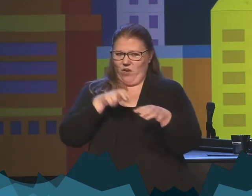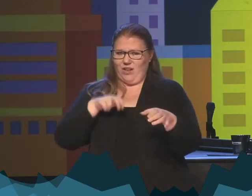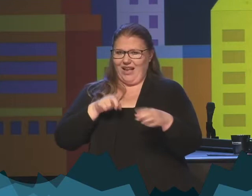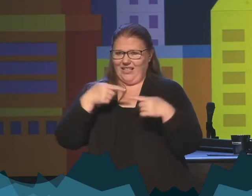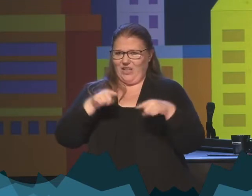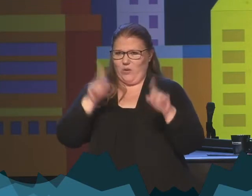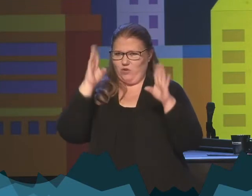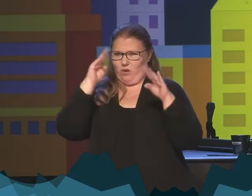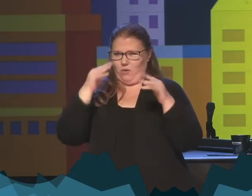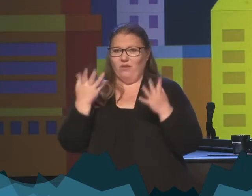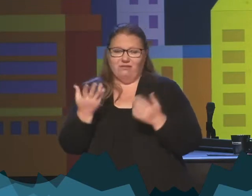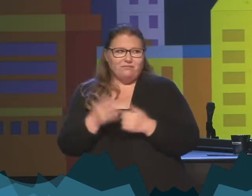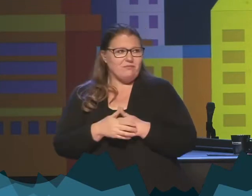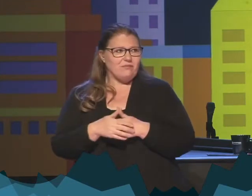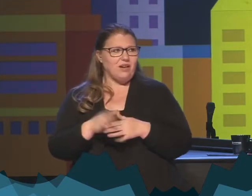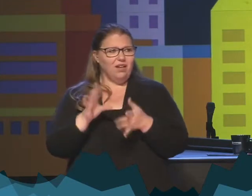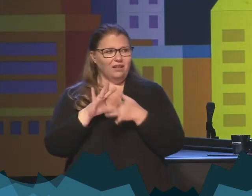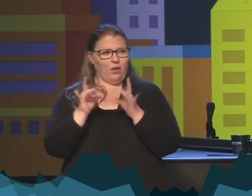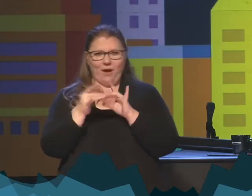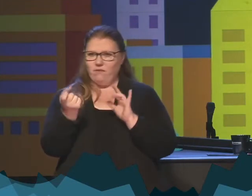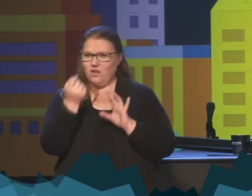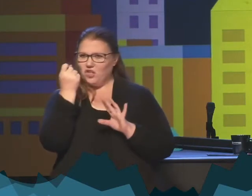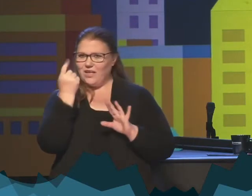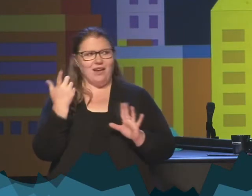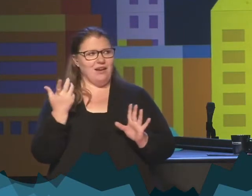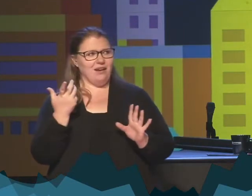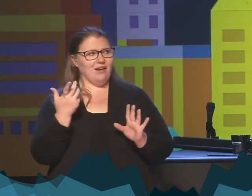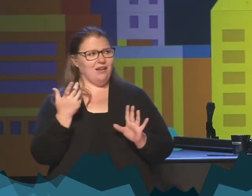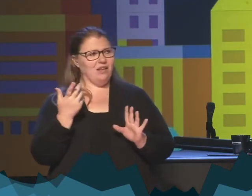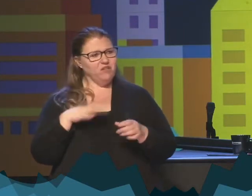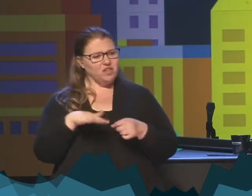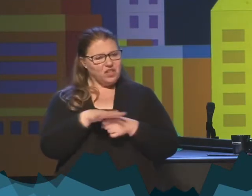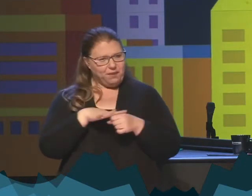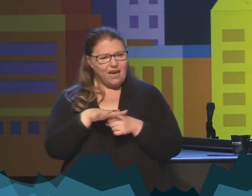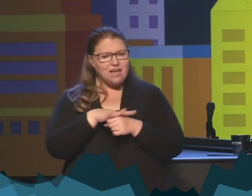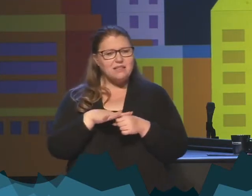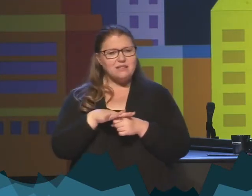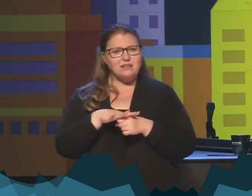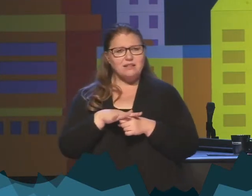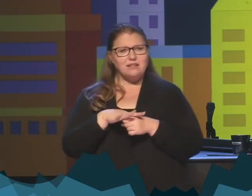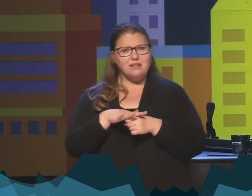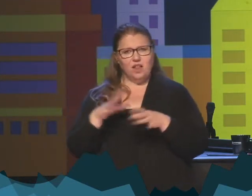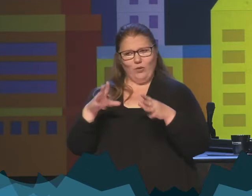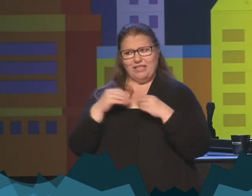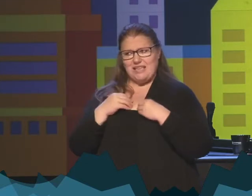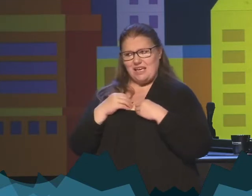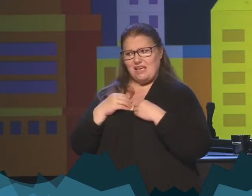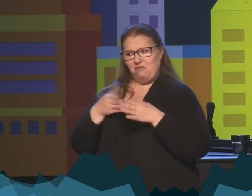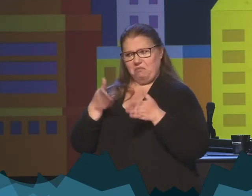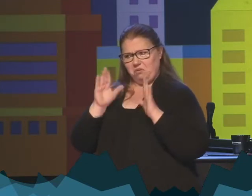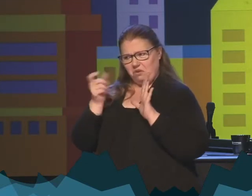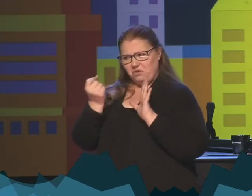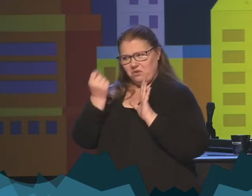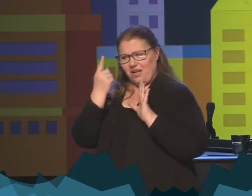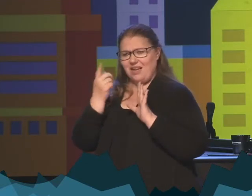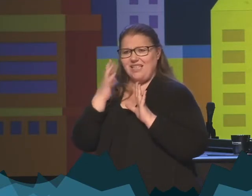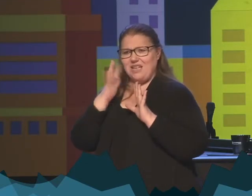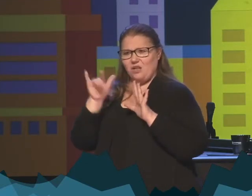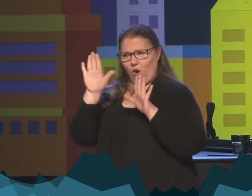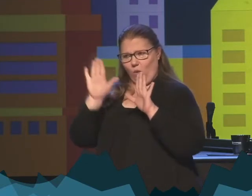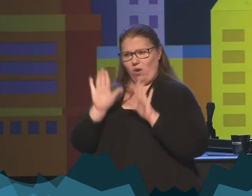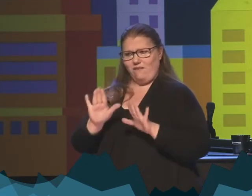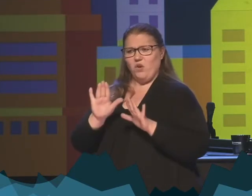trial. So kind of the parable there's understanding is, listen, there's this kind of space in which you receive and hear, and this sounds like a really wonderful idea,